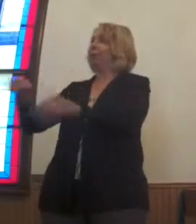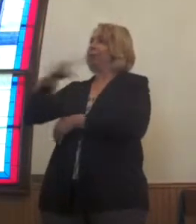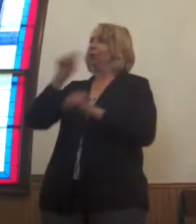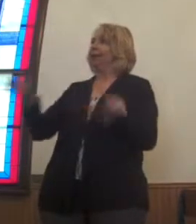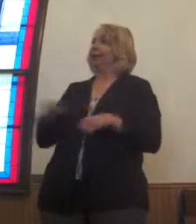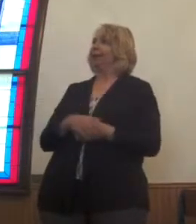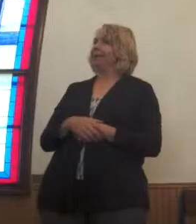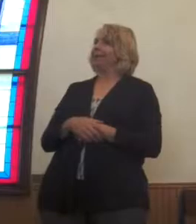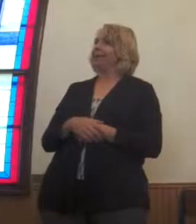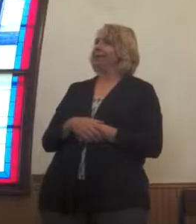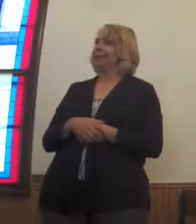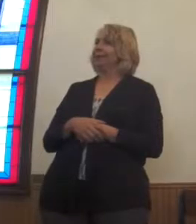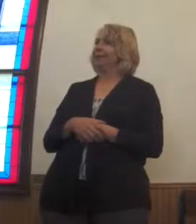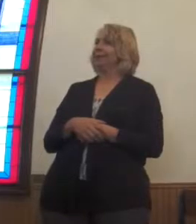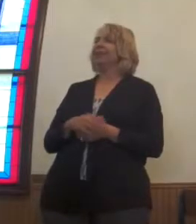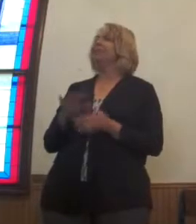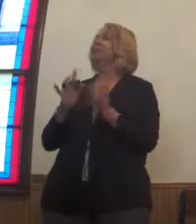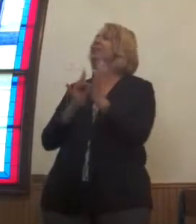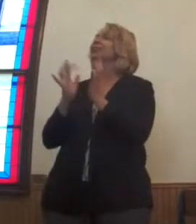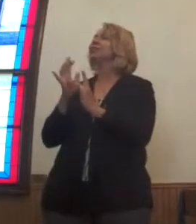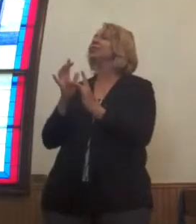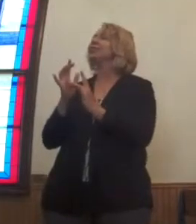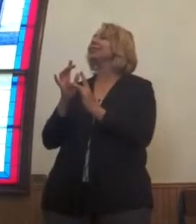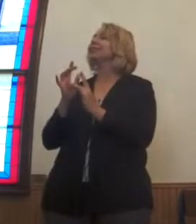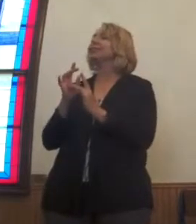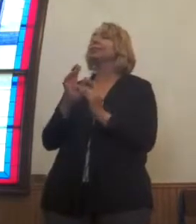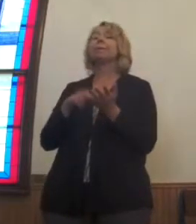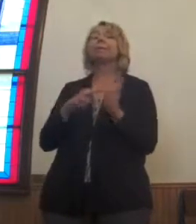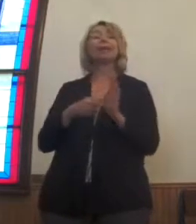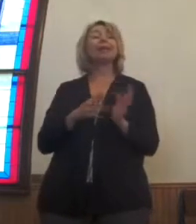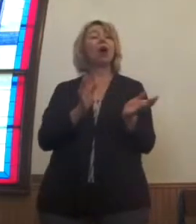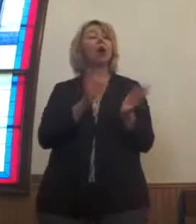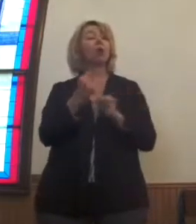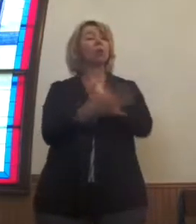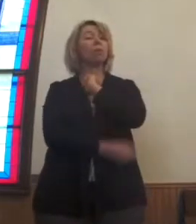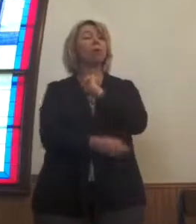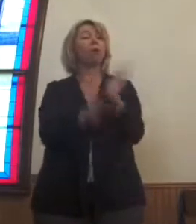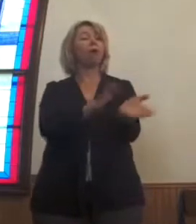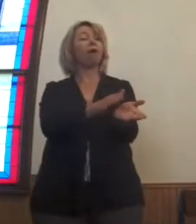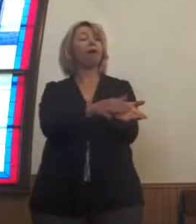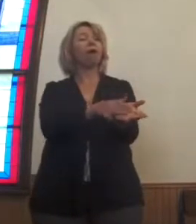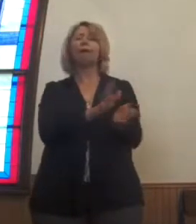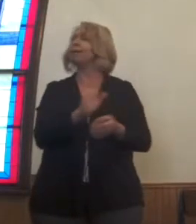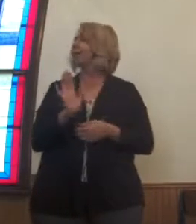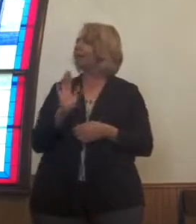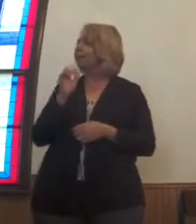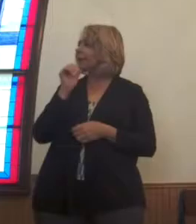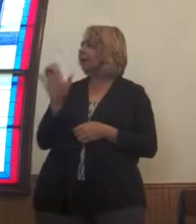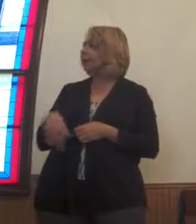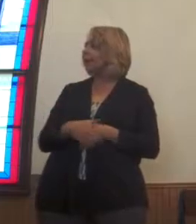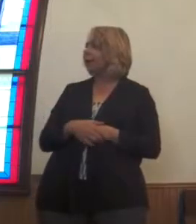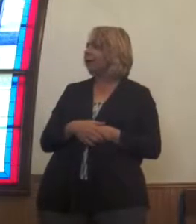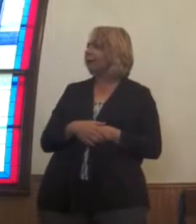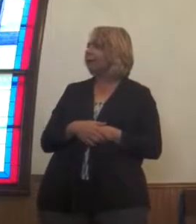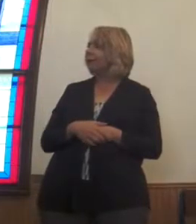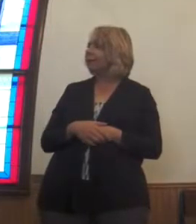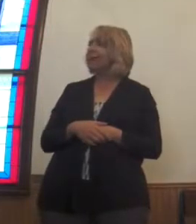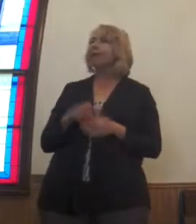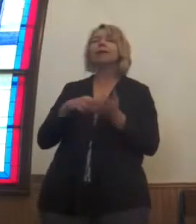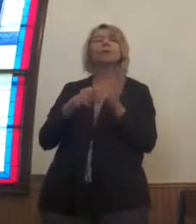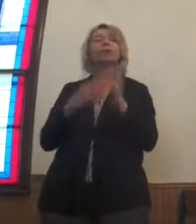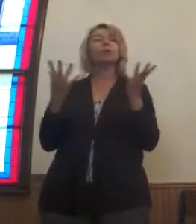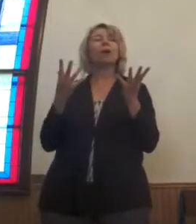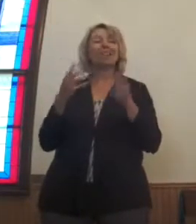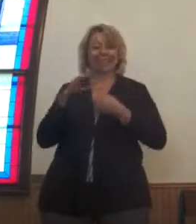here is that Jesus isn't really enthusiastically praising poverty, but is really talking about the poor